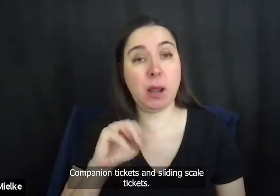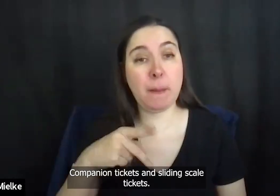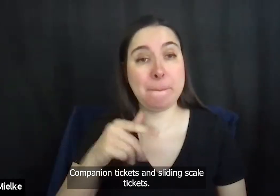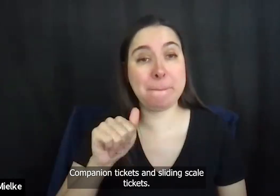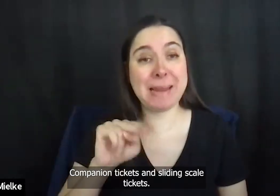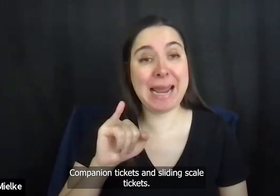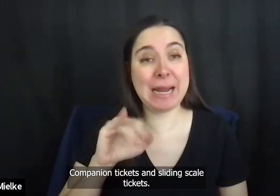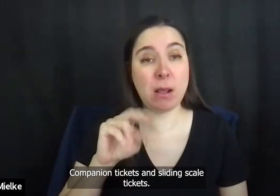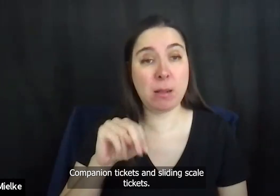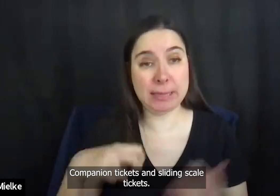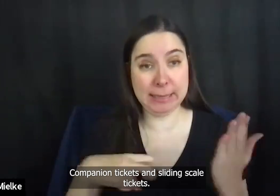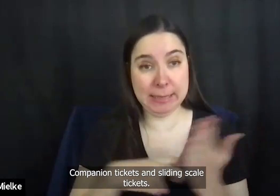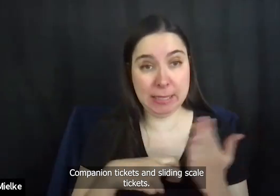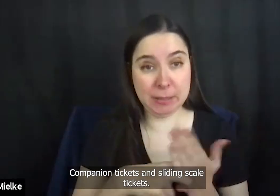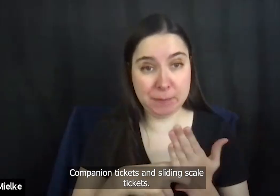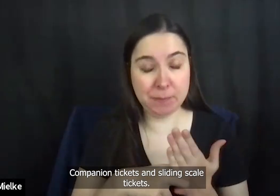Companion tickets and sliding scale tickets.